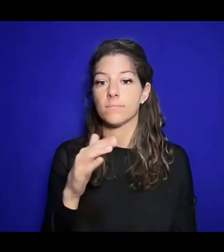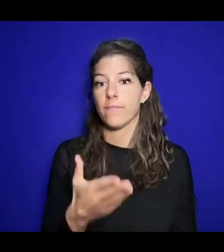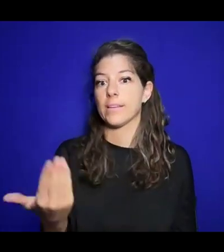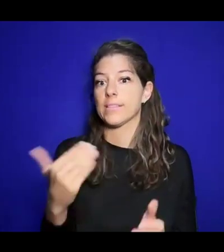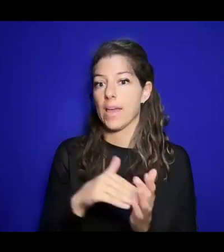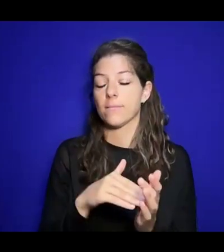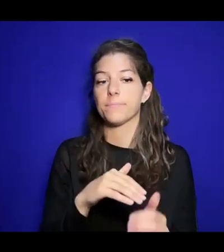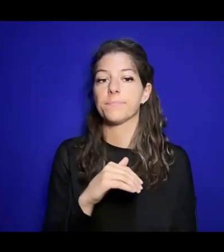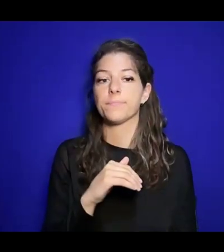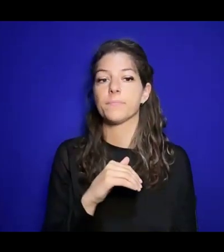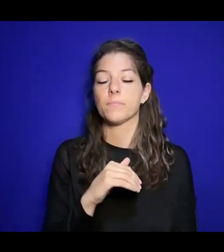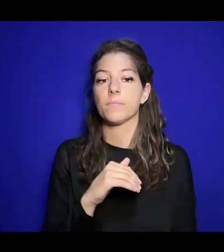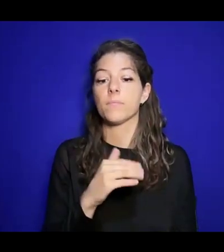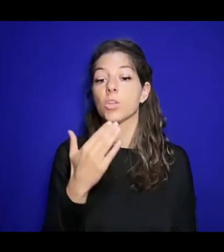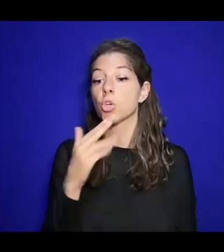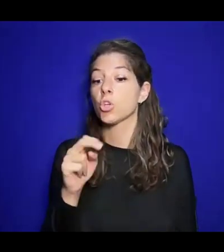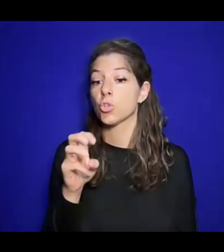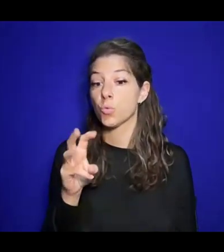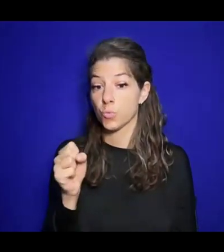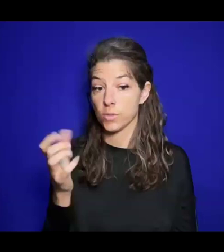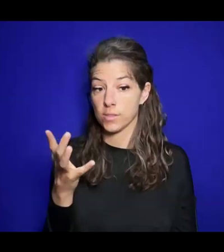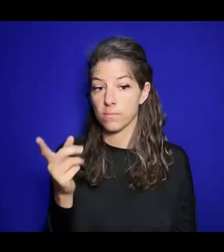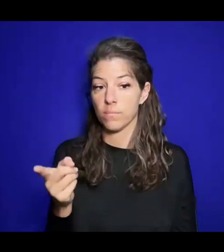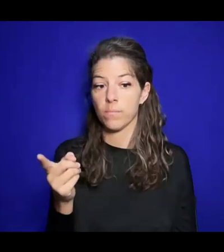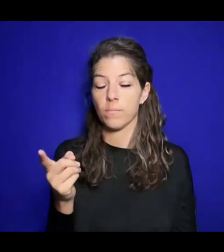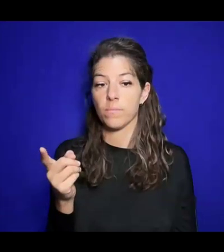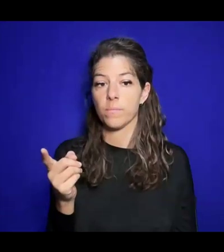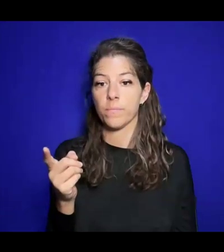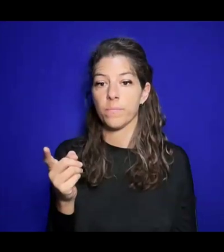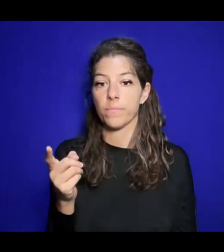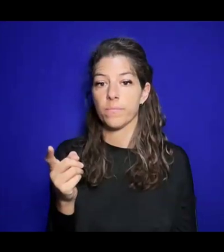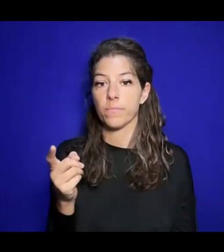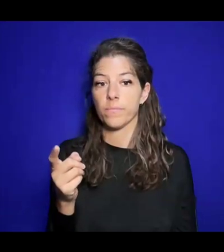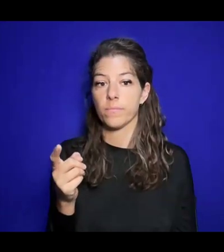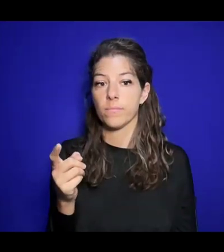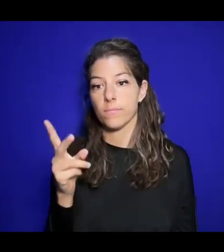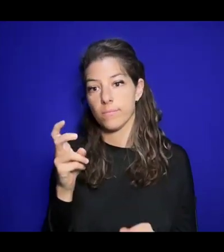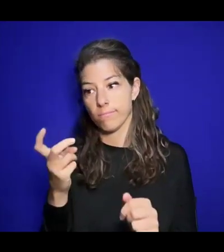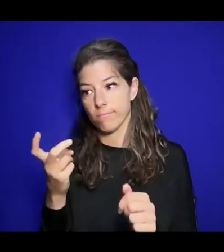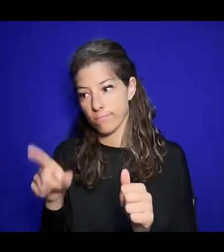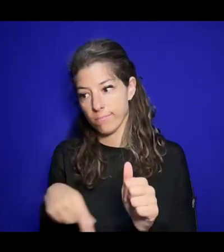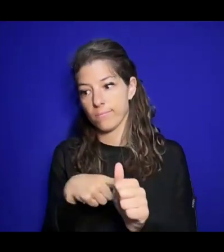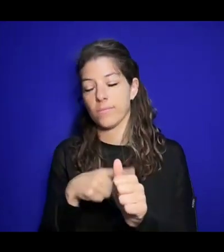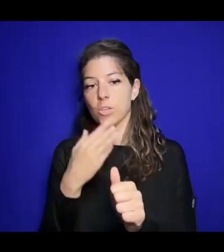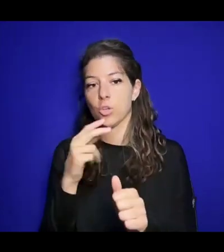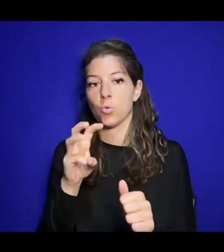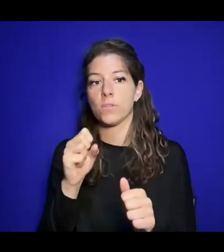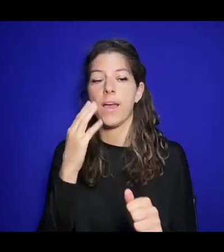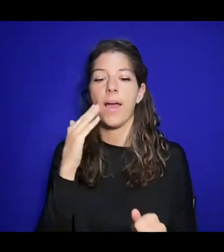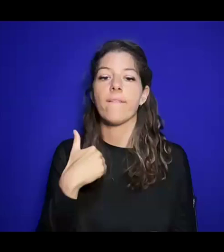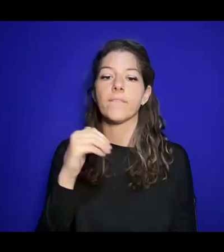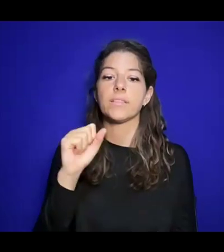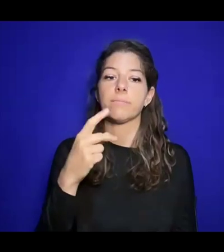again. The good news here is, and this is a backdoor good news, but when you have spasms,